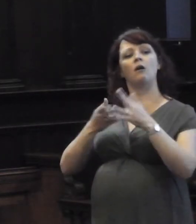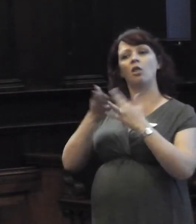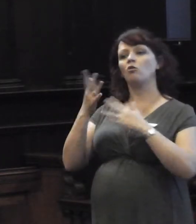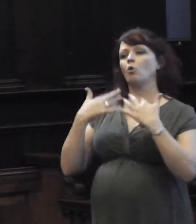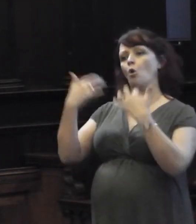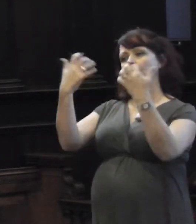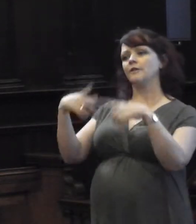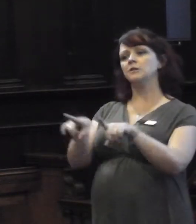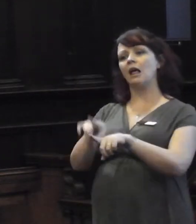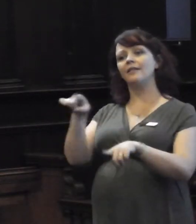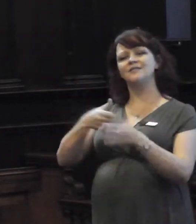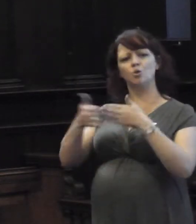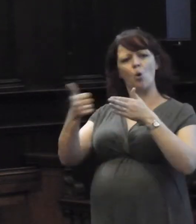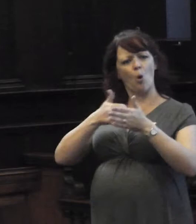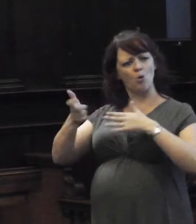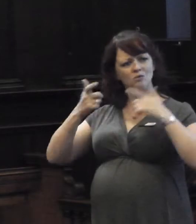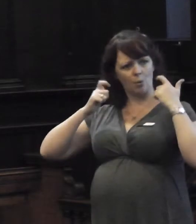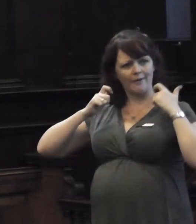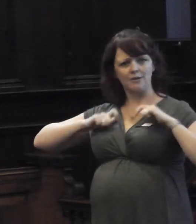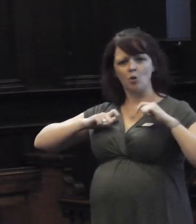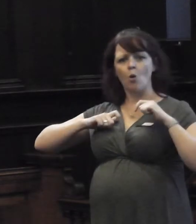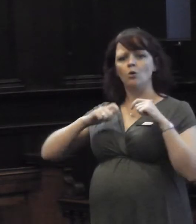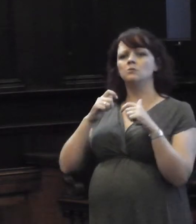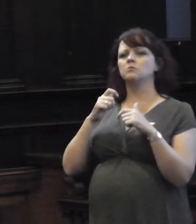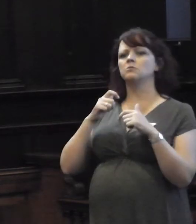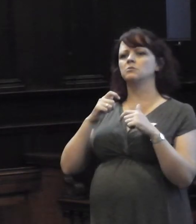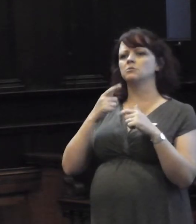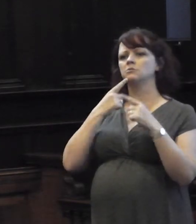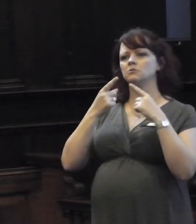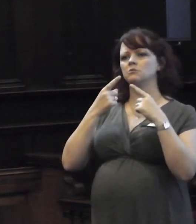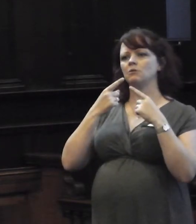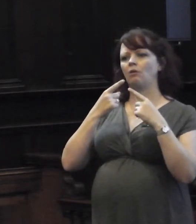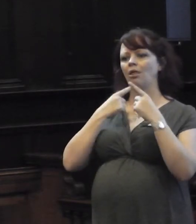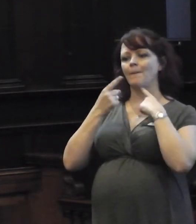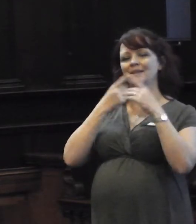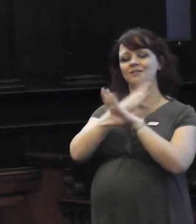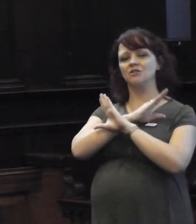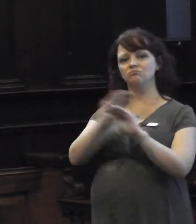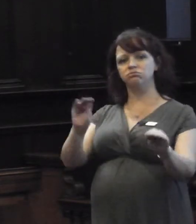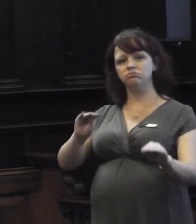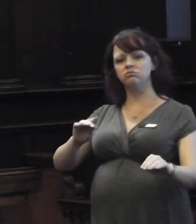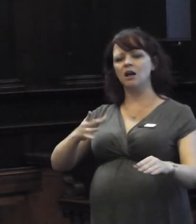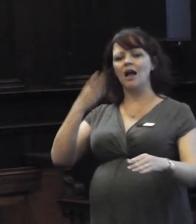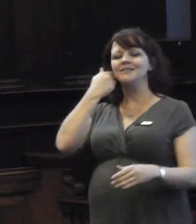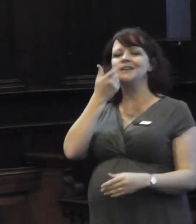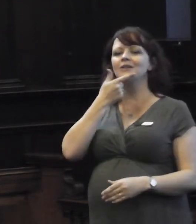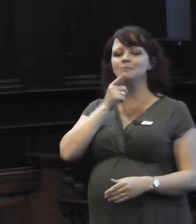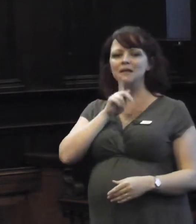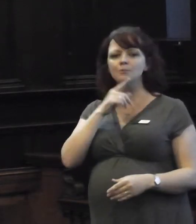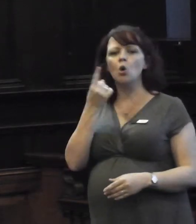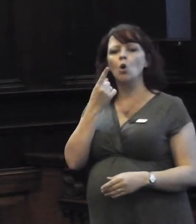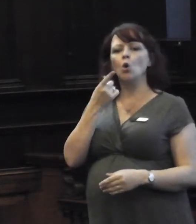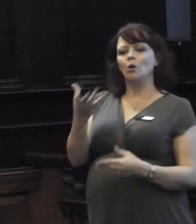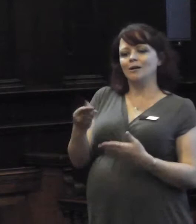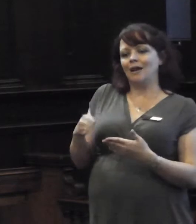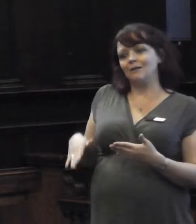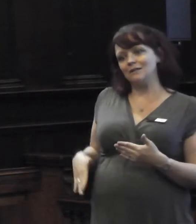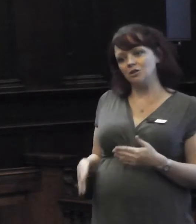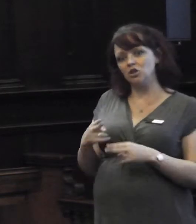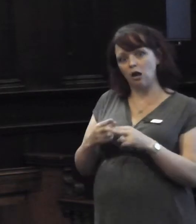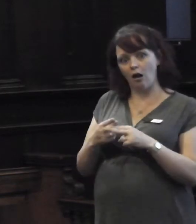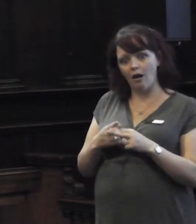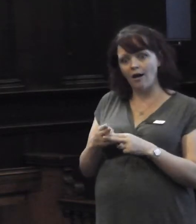that young people who carry knives, let alone use them, are talking